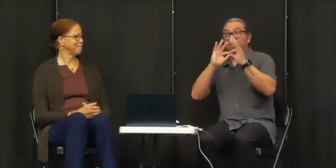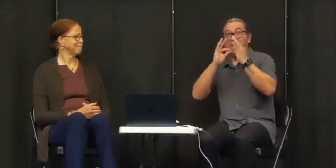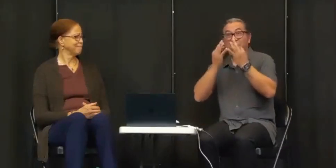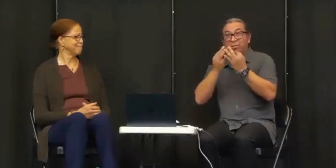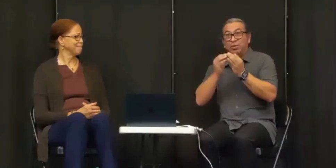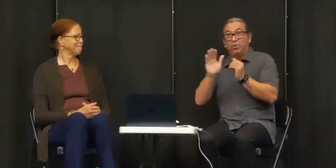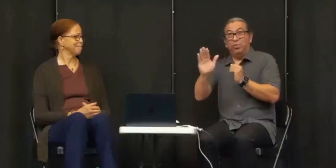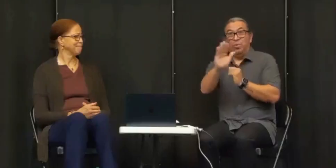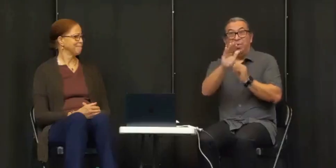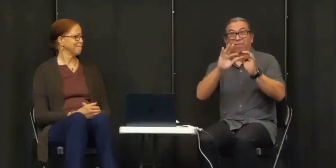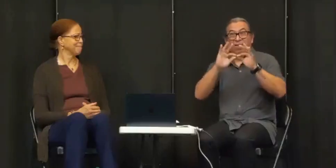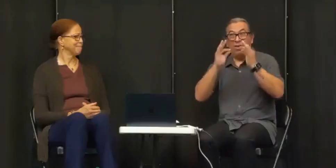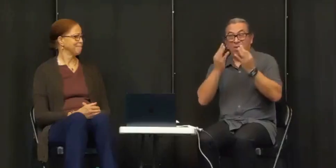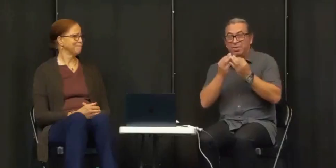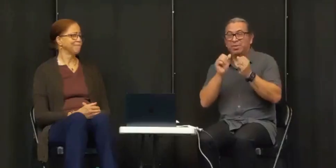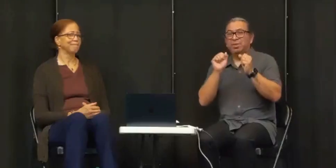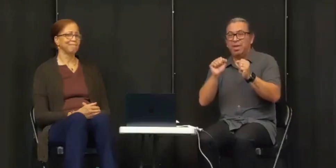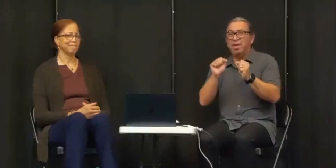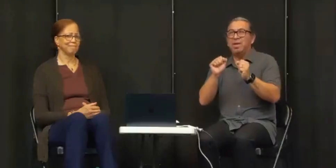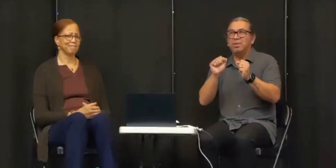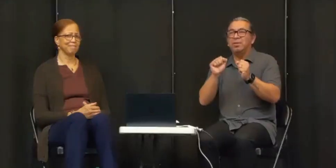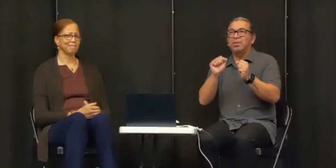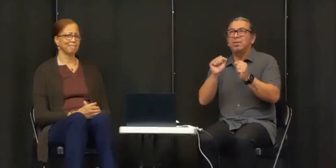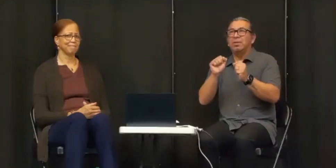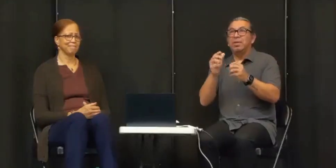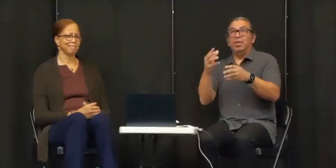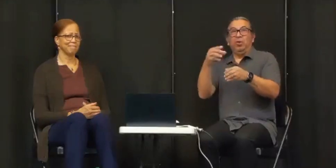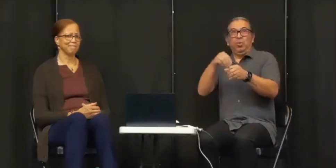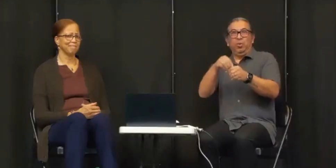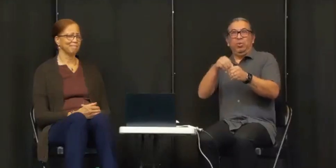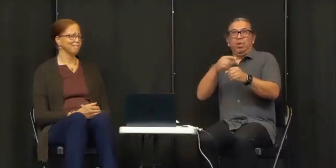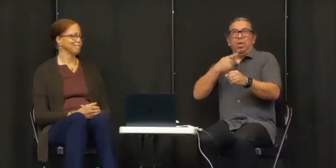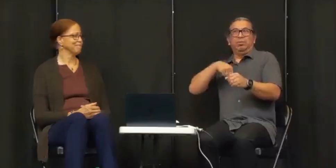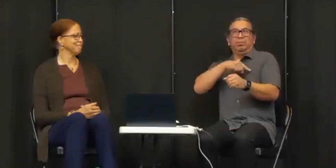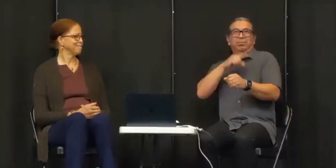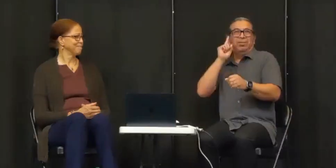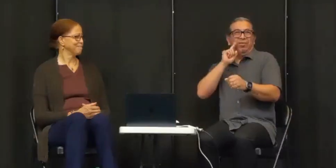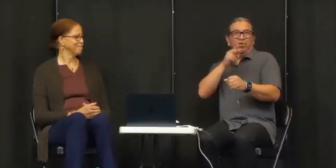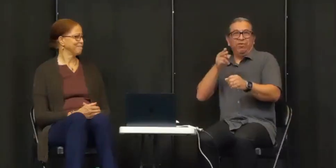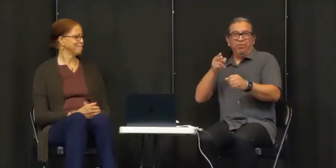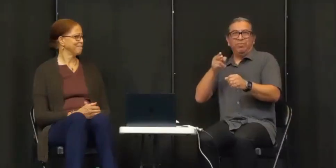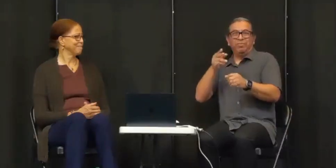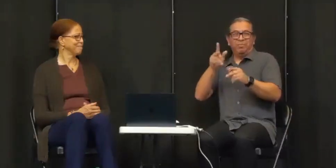And in closing, we'll share that your families and our family feedbacks and